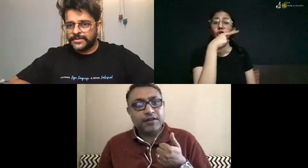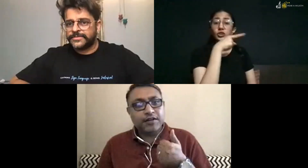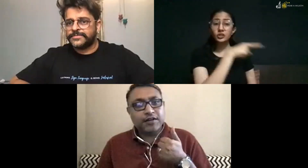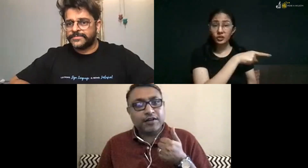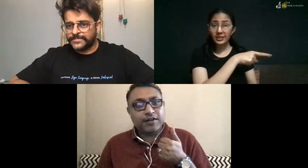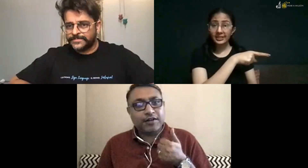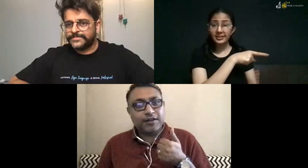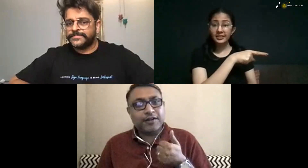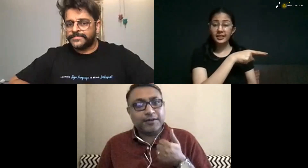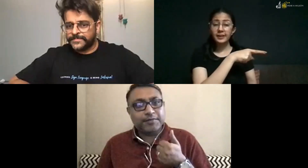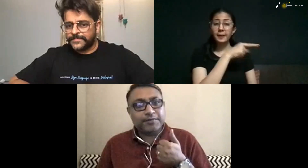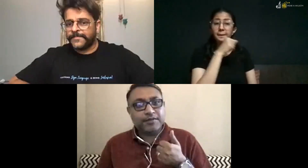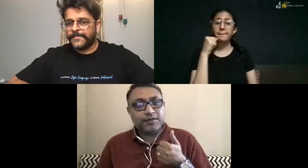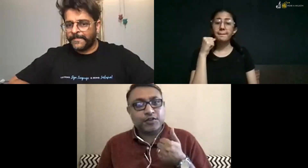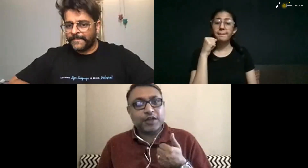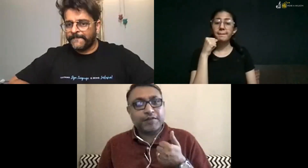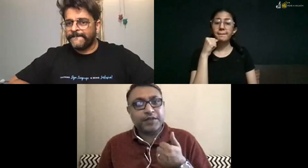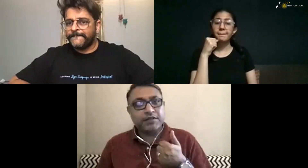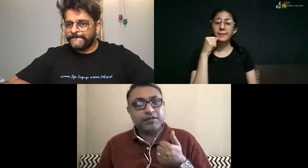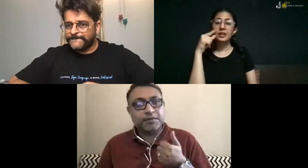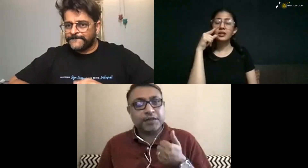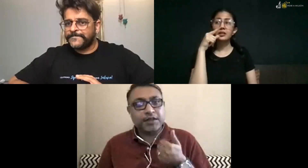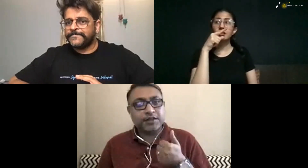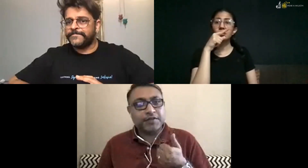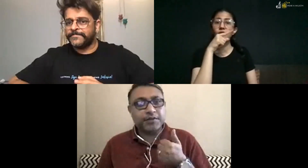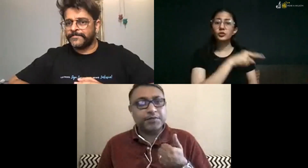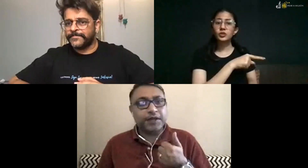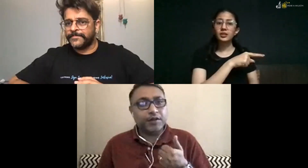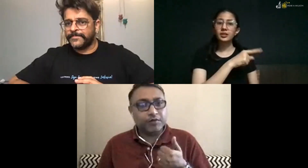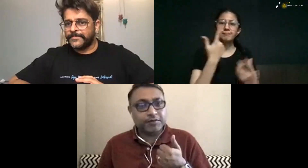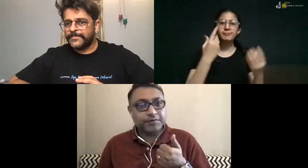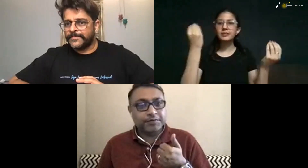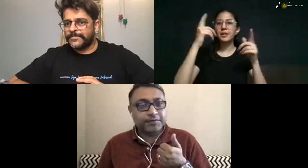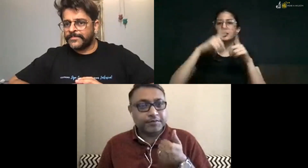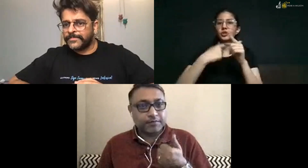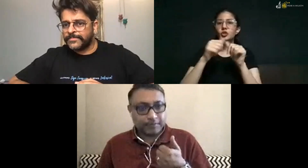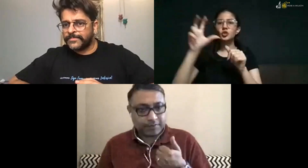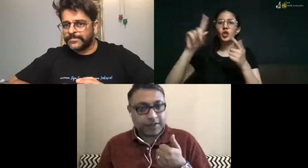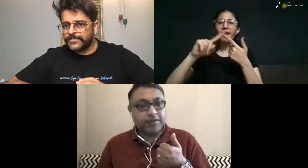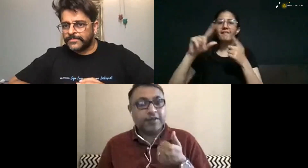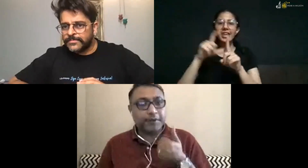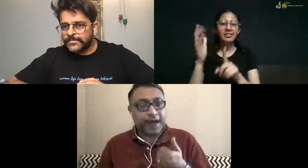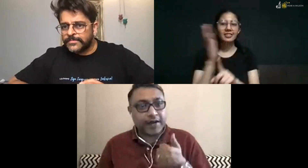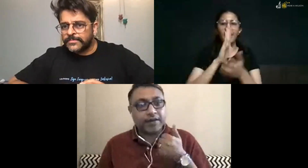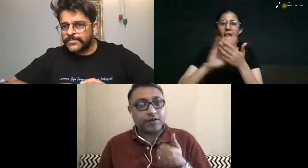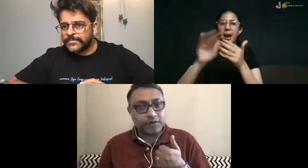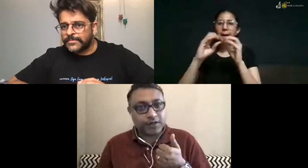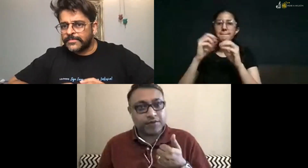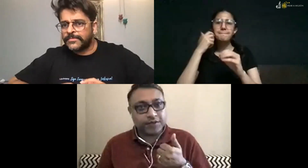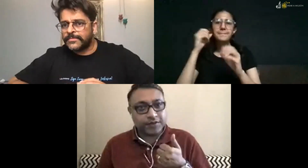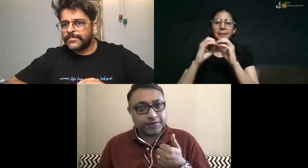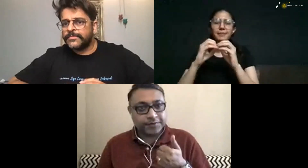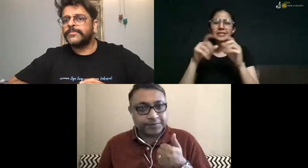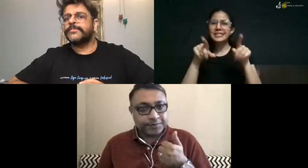Yes, Shweta. uh, she should have been somebody like a Javed Habib by now, right? A brand across the